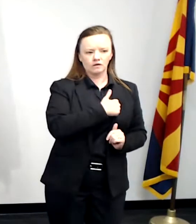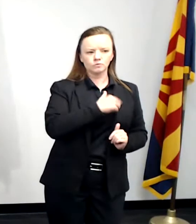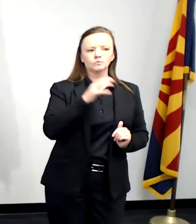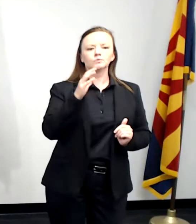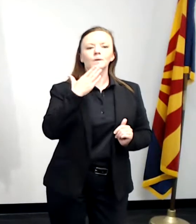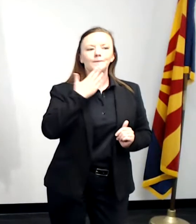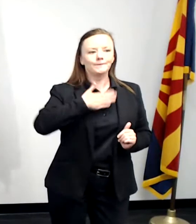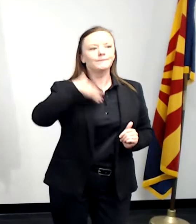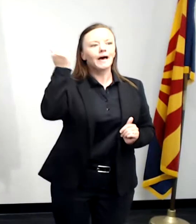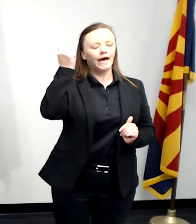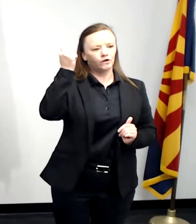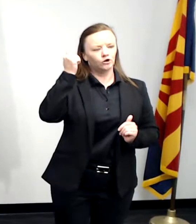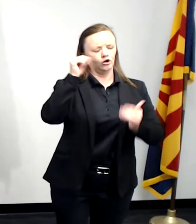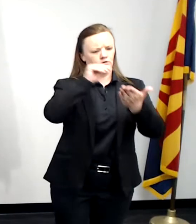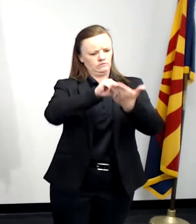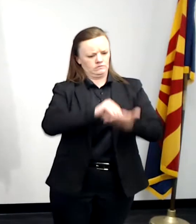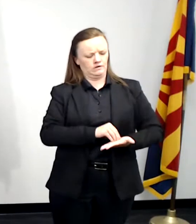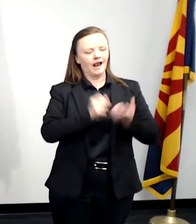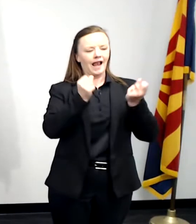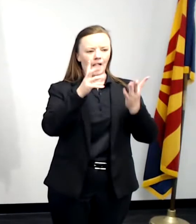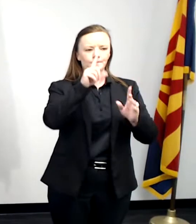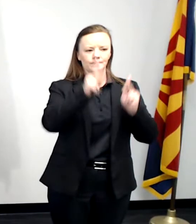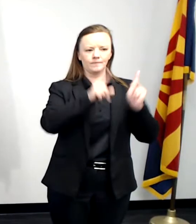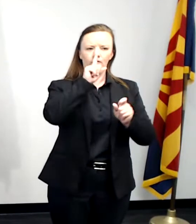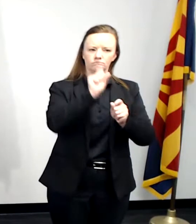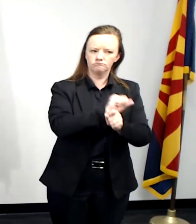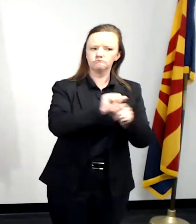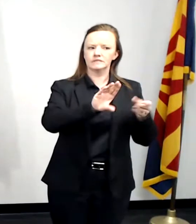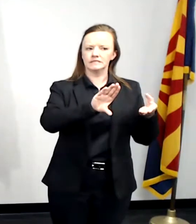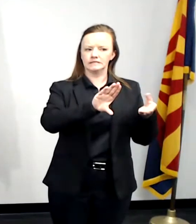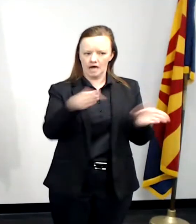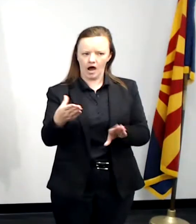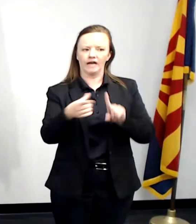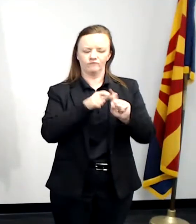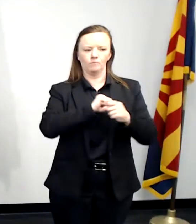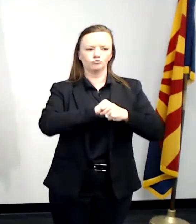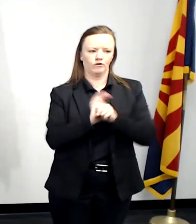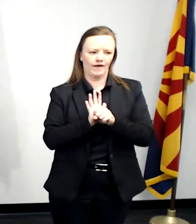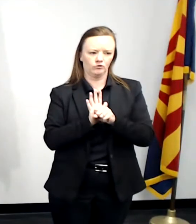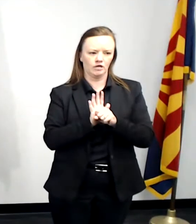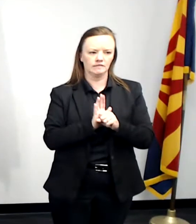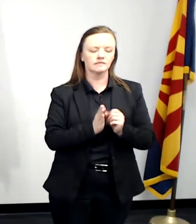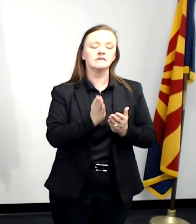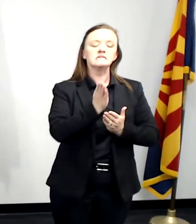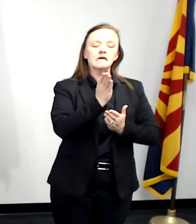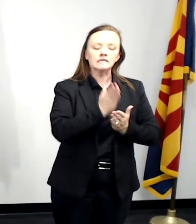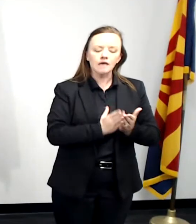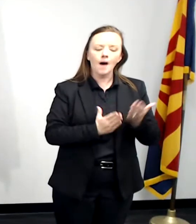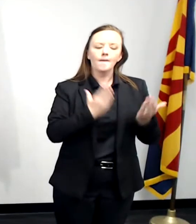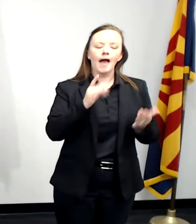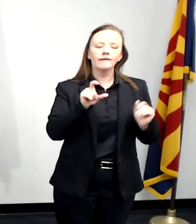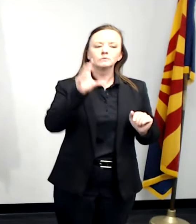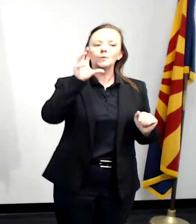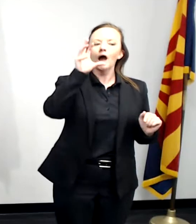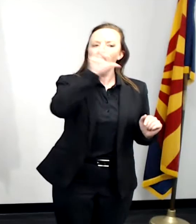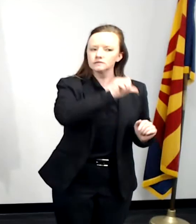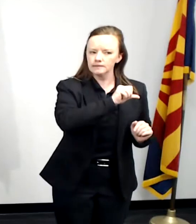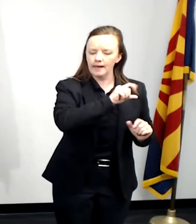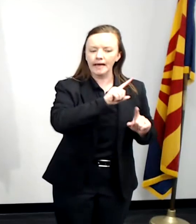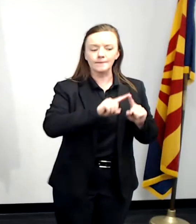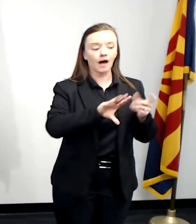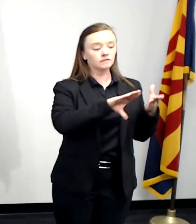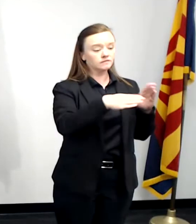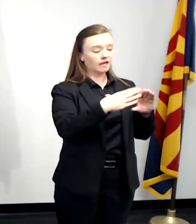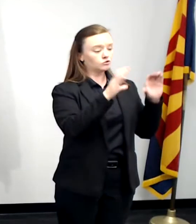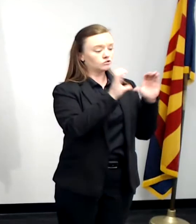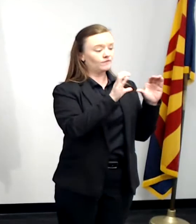are dying from COVID-19. We may have to estimate some proportion, but between the death certificate